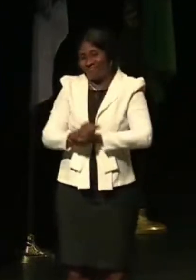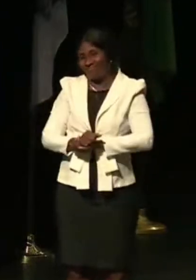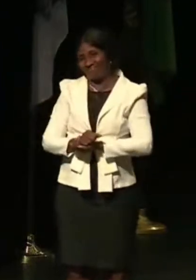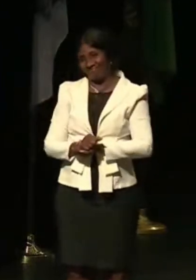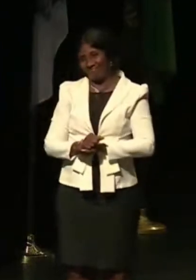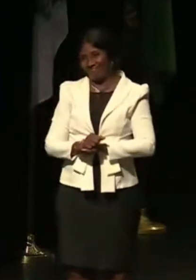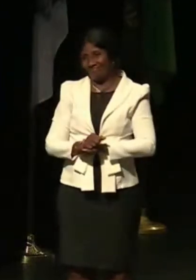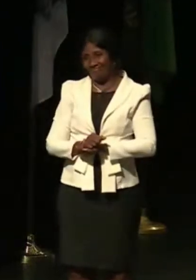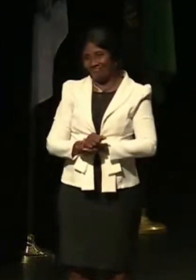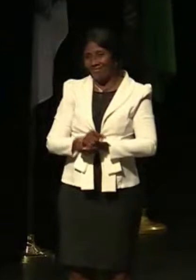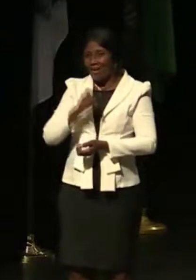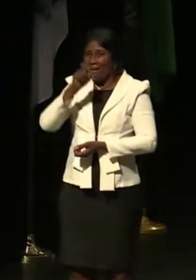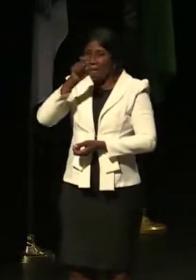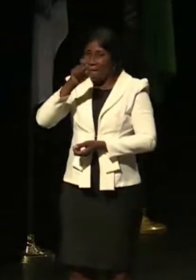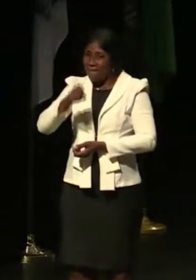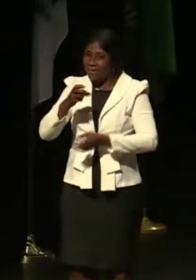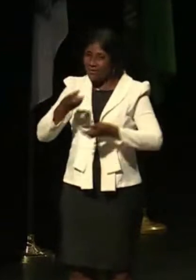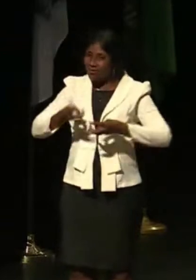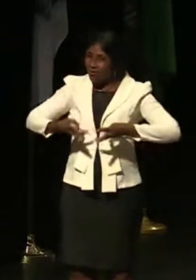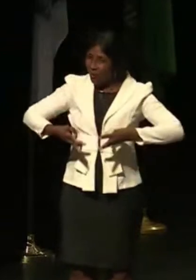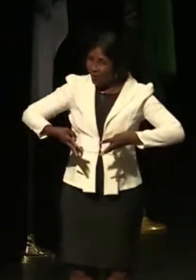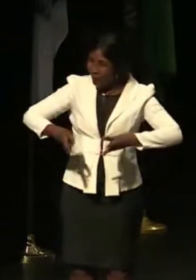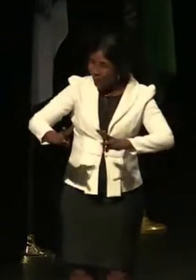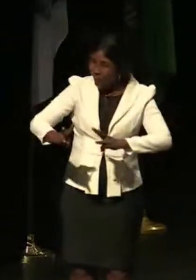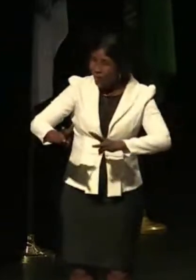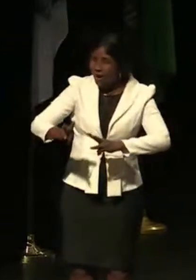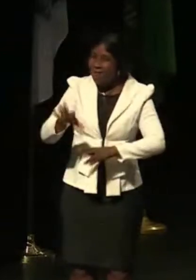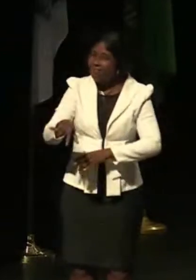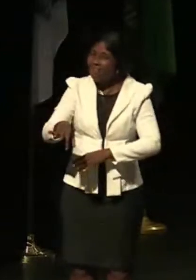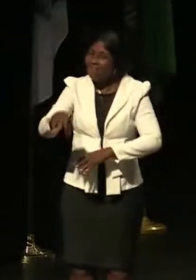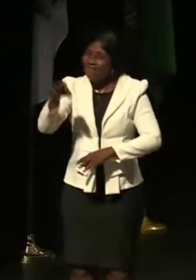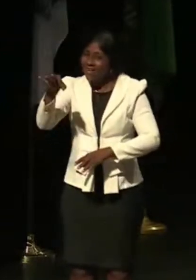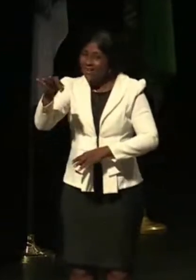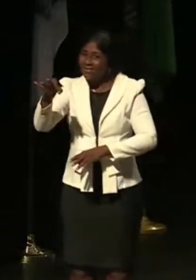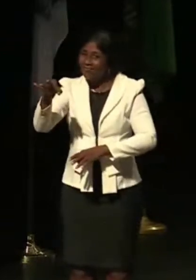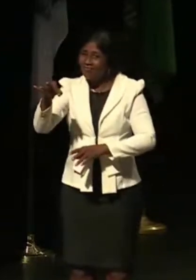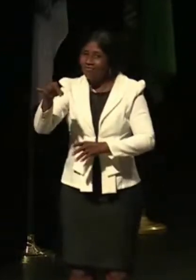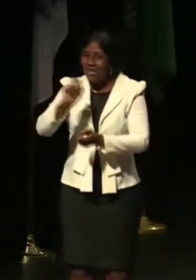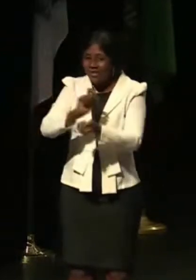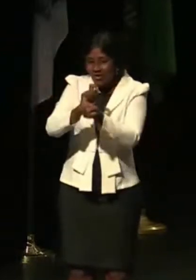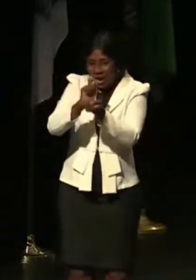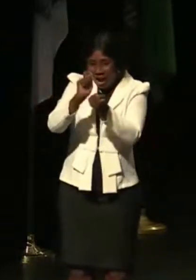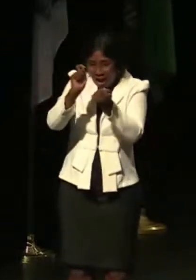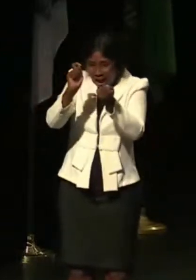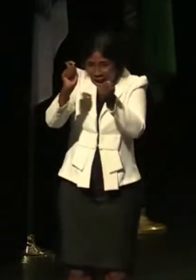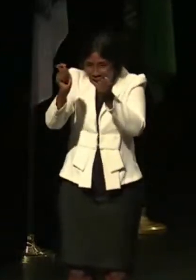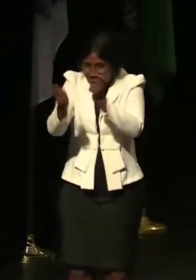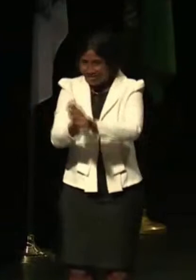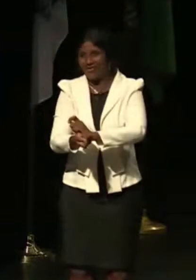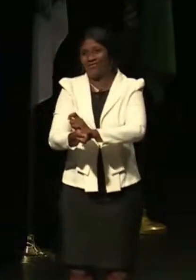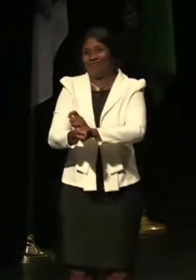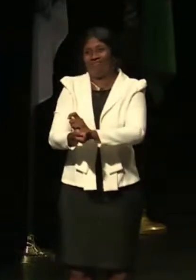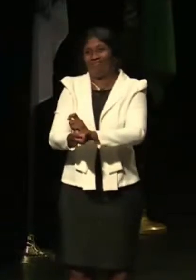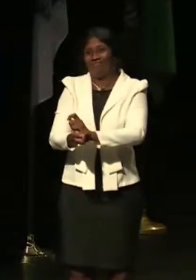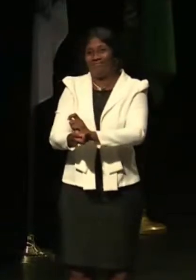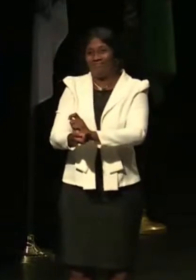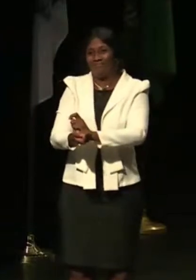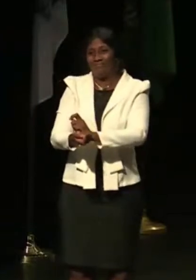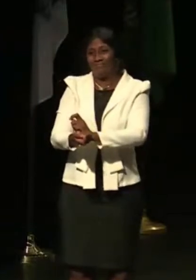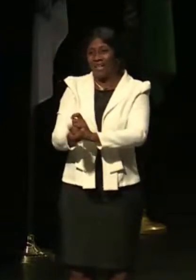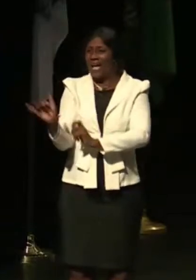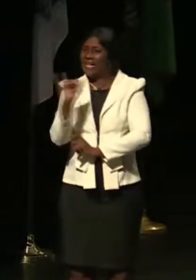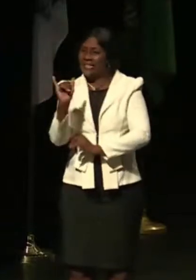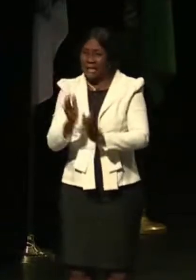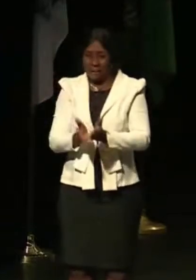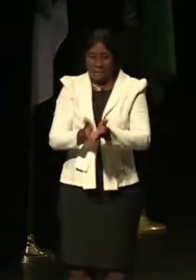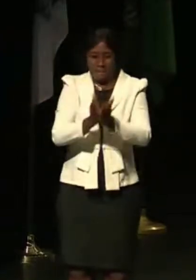And we need to find a way to move this ship that seems to have its sails fluttering in the